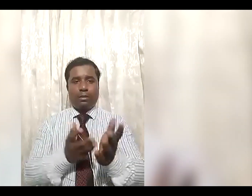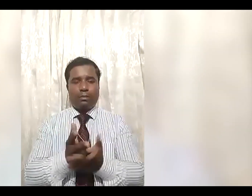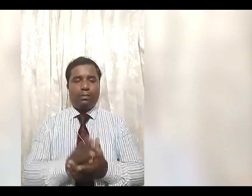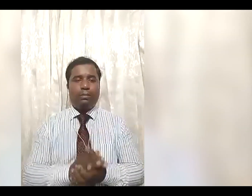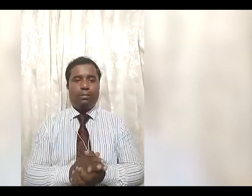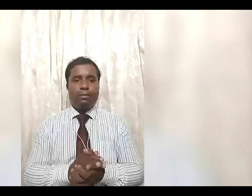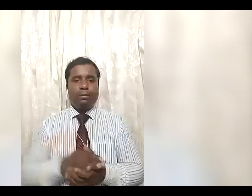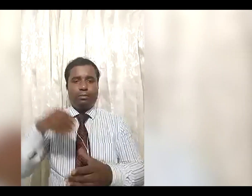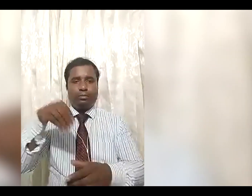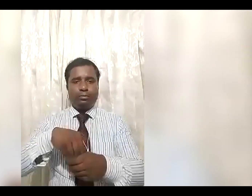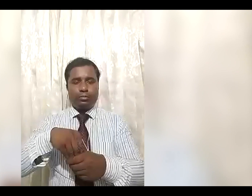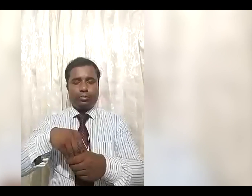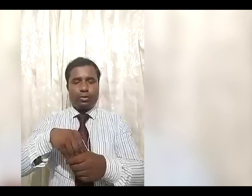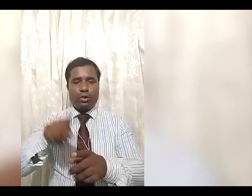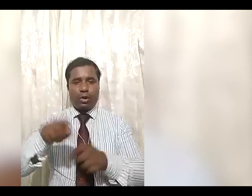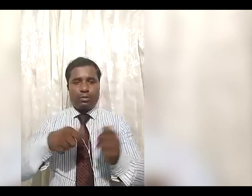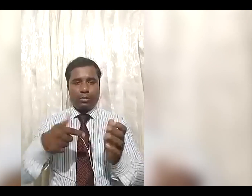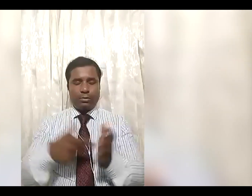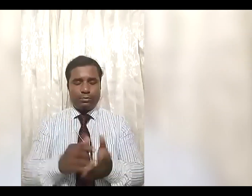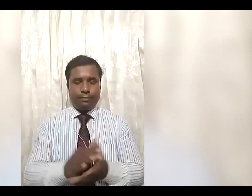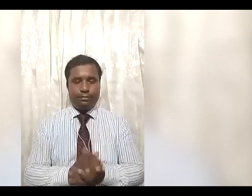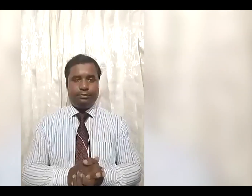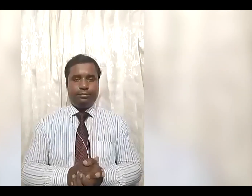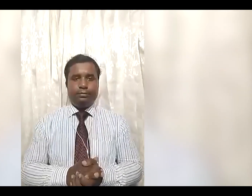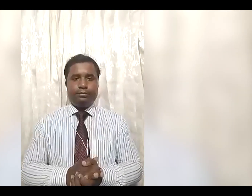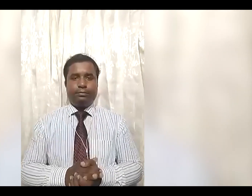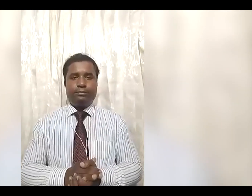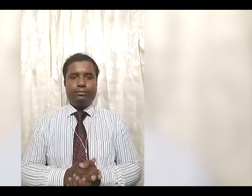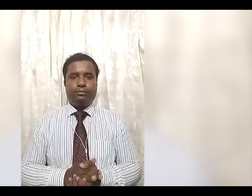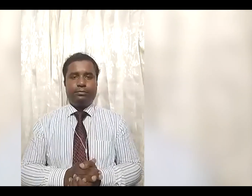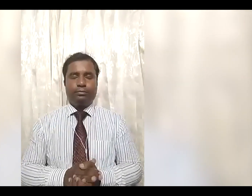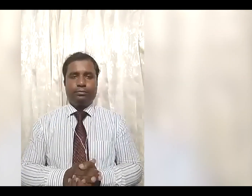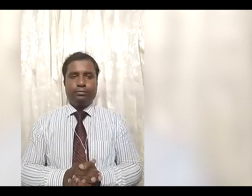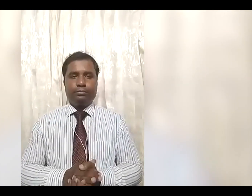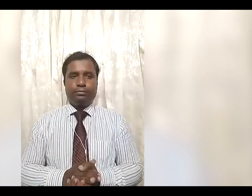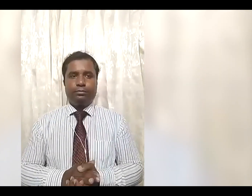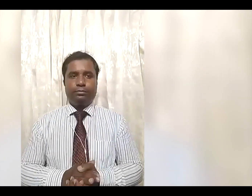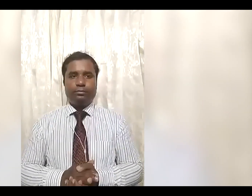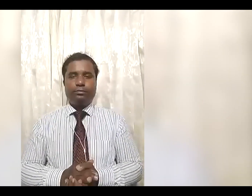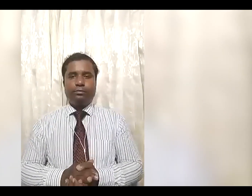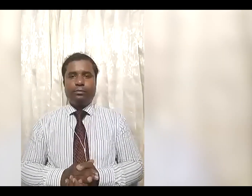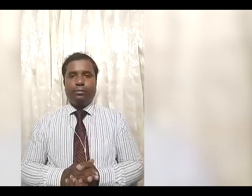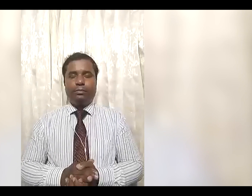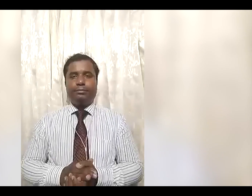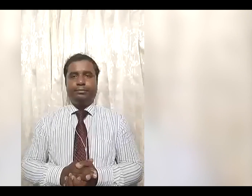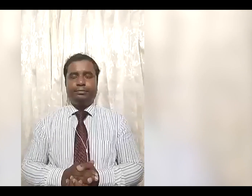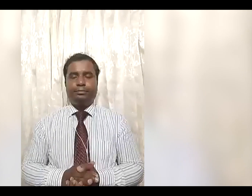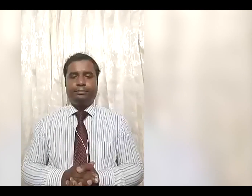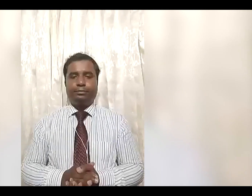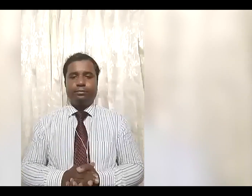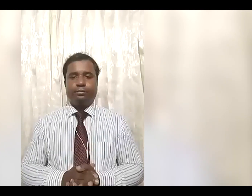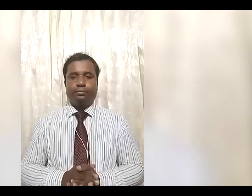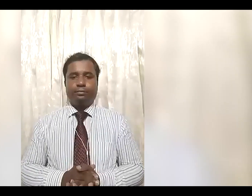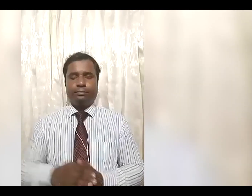elections. So, there holistically, Miss Virginia